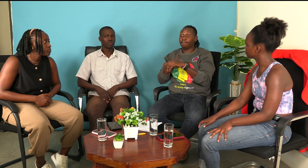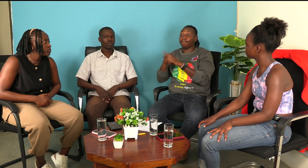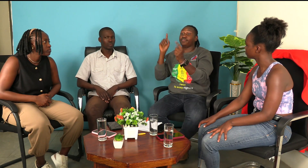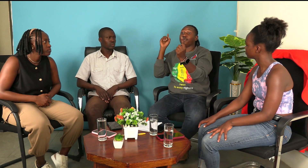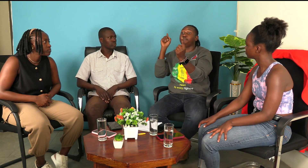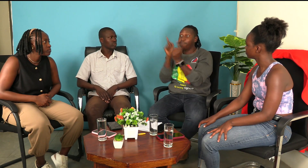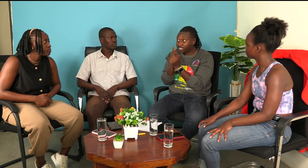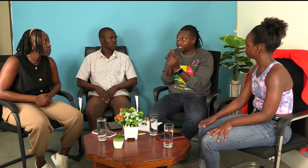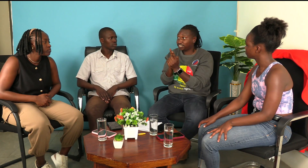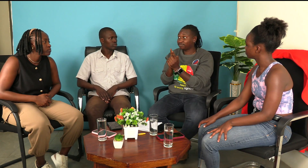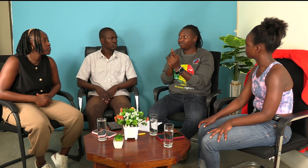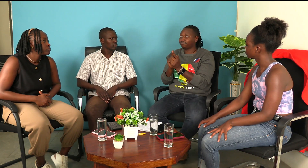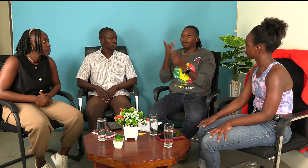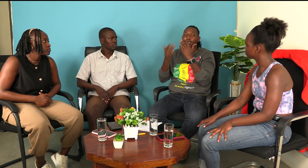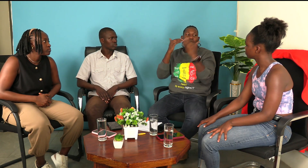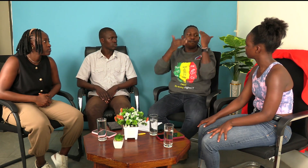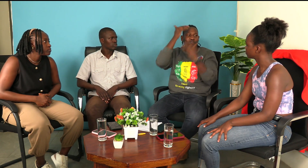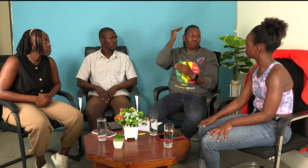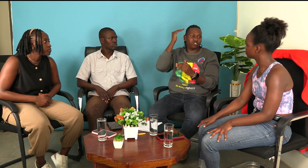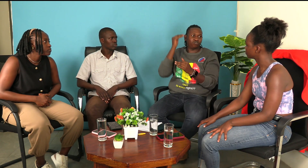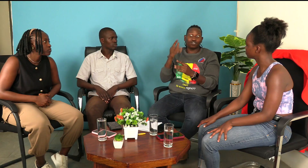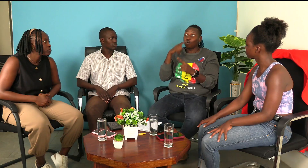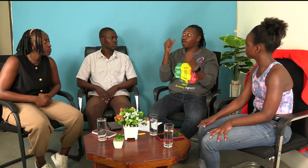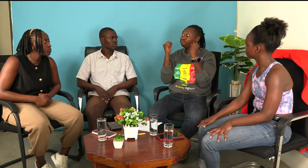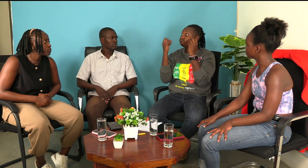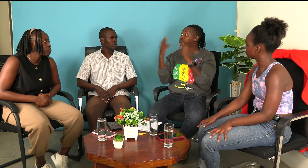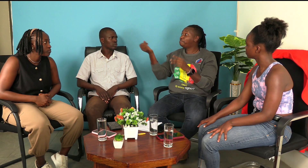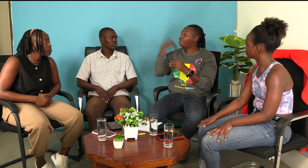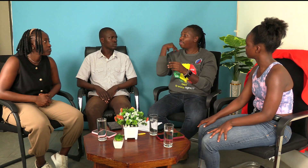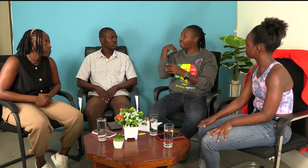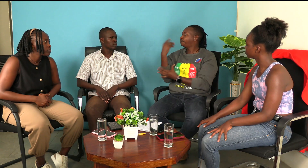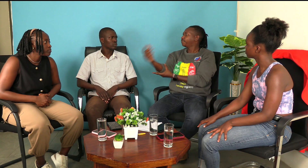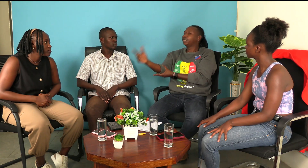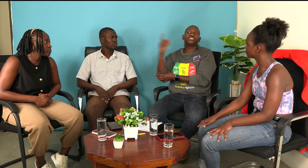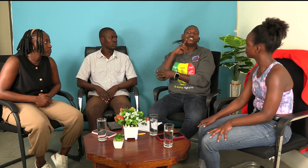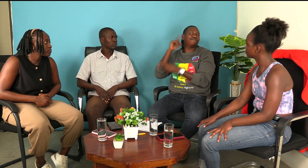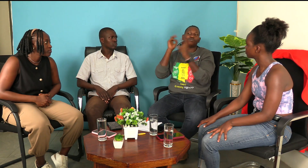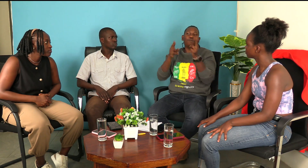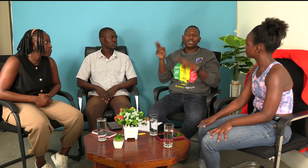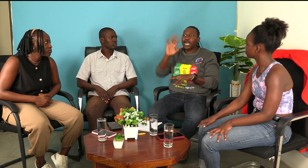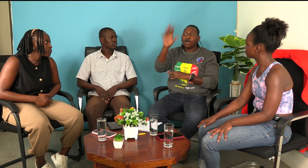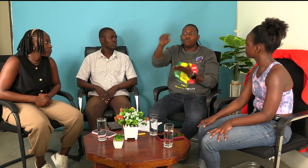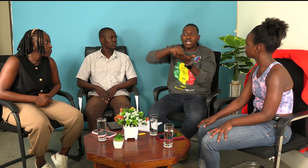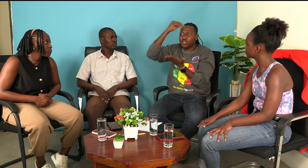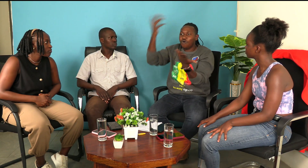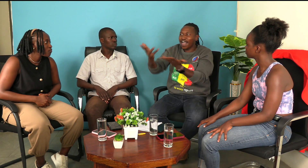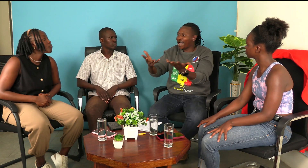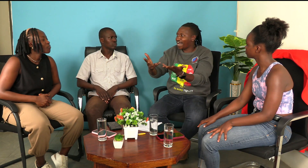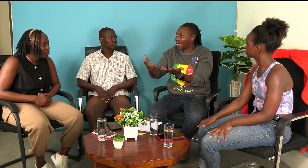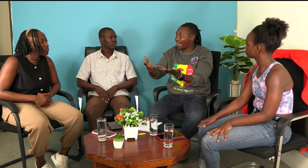this. Always, whenever a person meets a professional psychologist